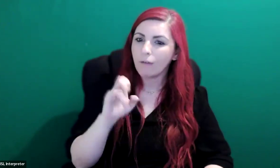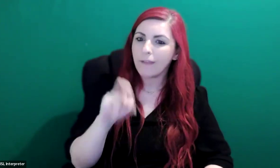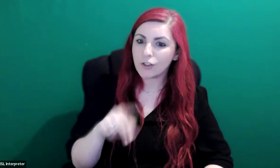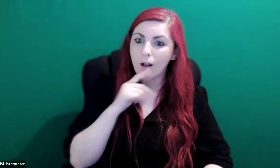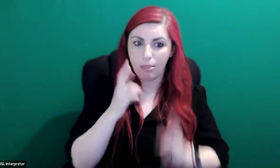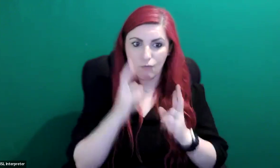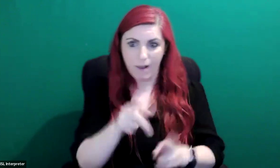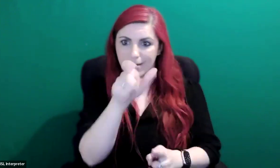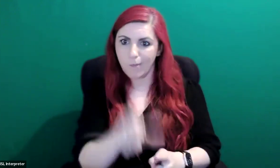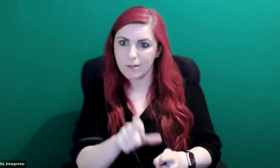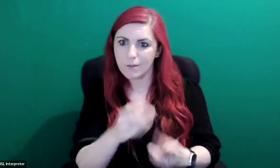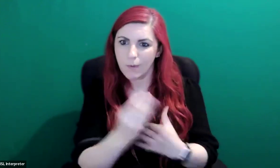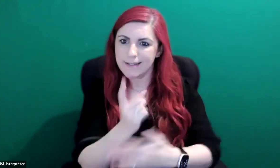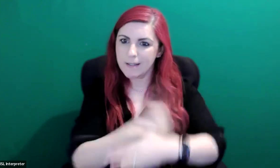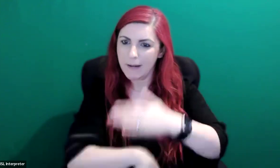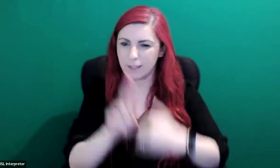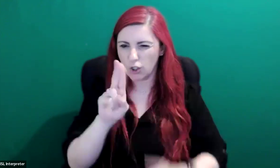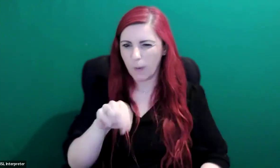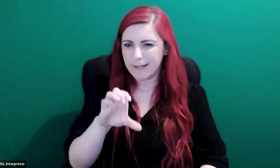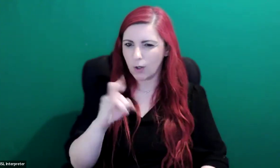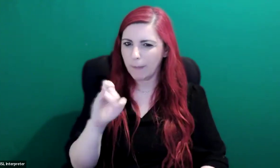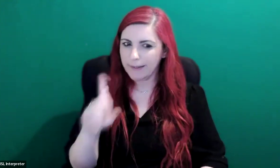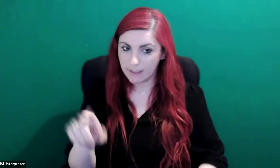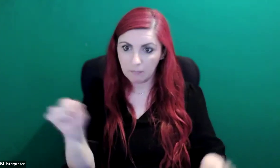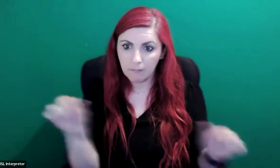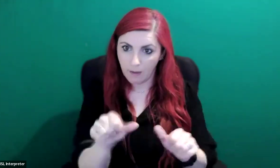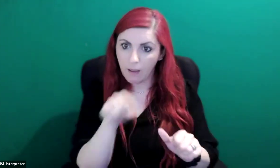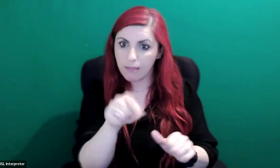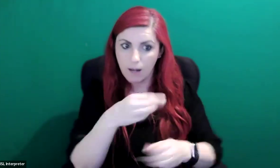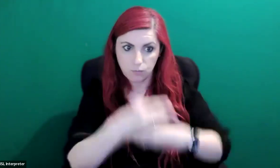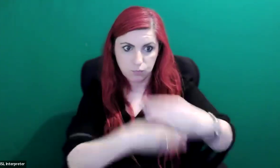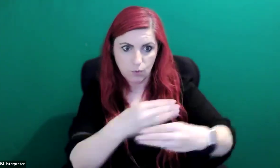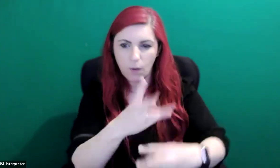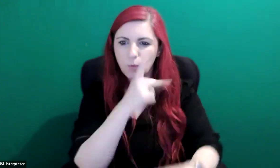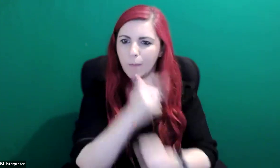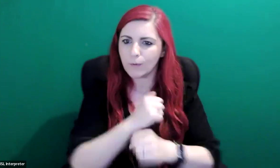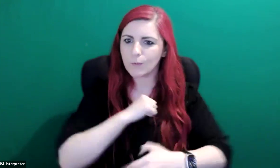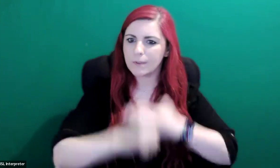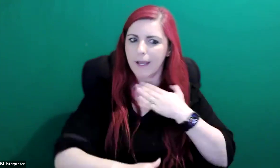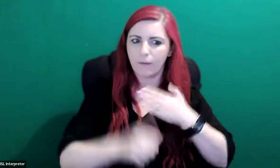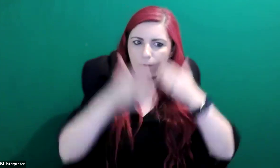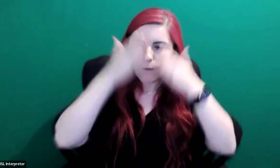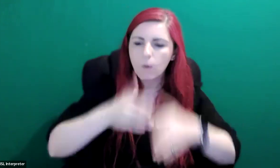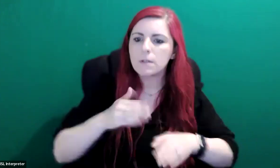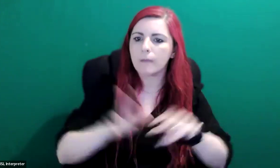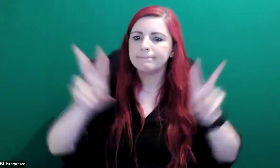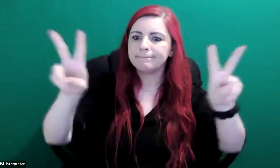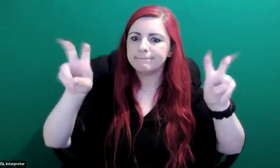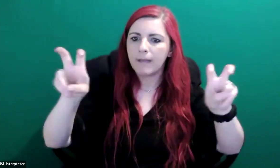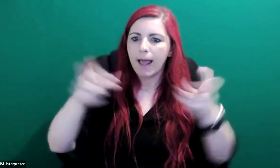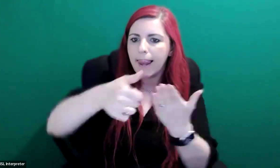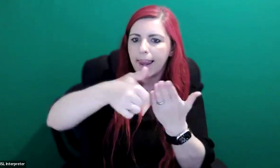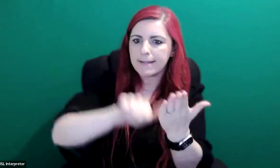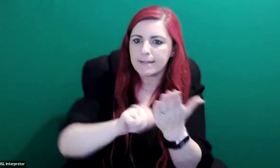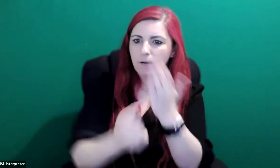with Disabilities. And that part of the process that I'll be talking about today focuses on what's called the list of issues.